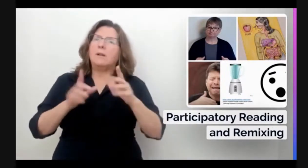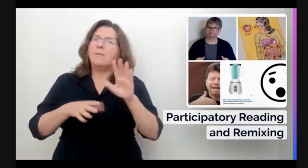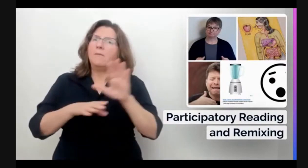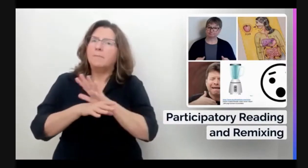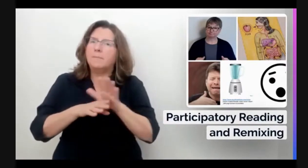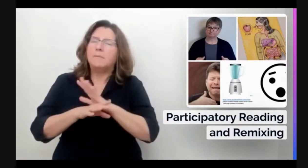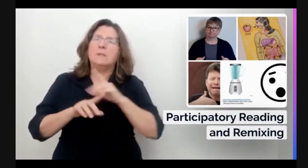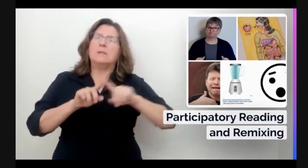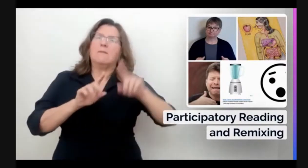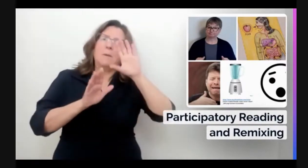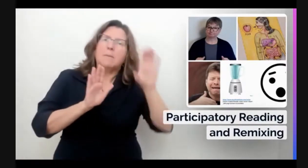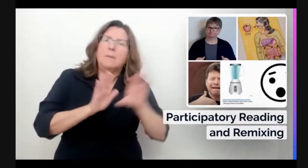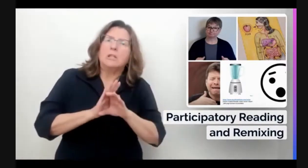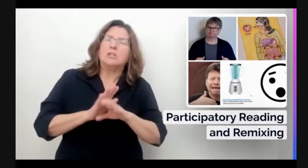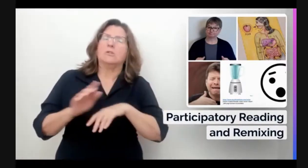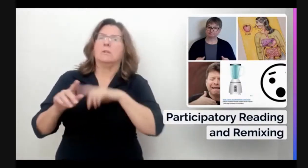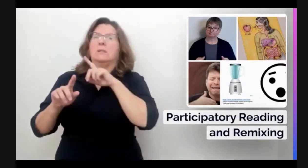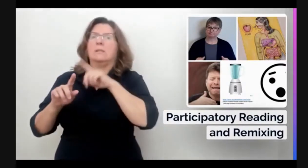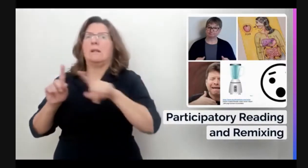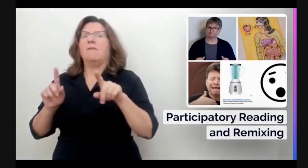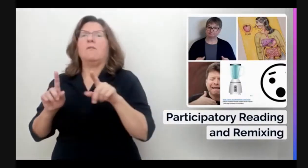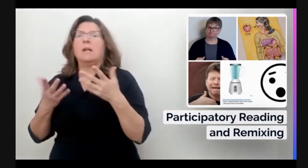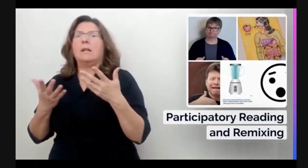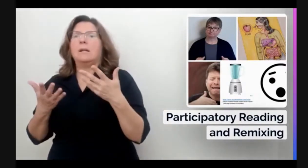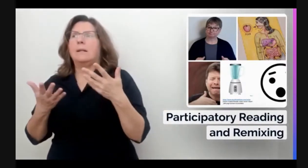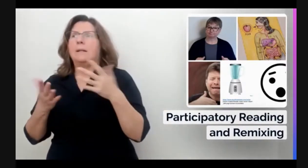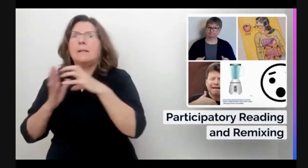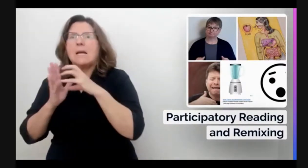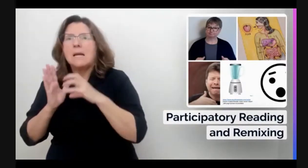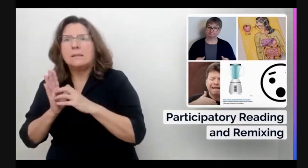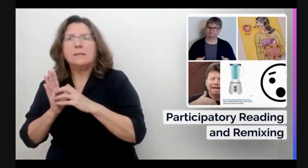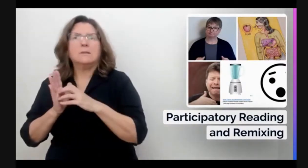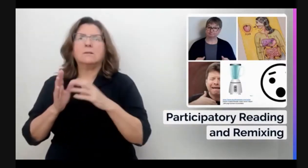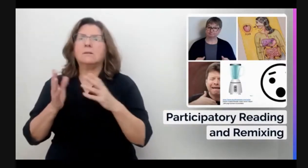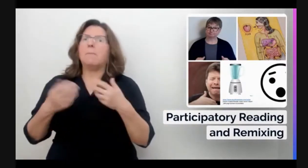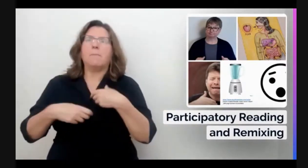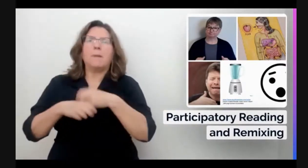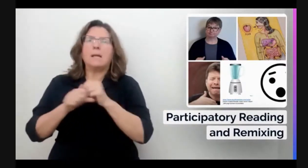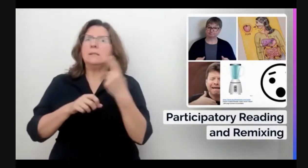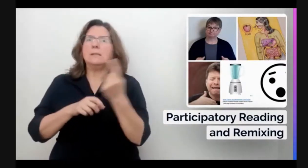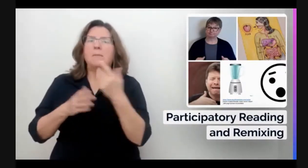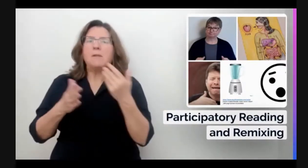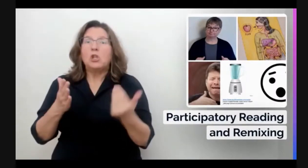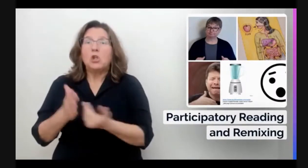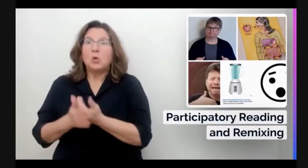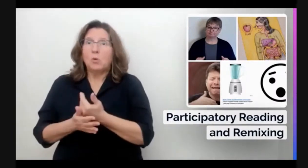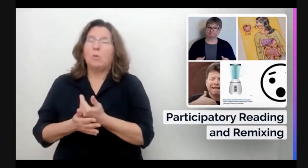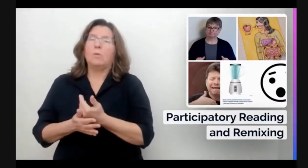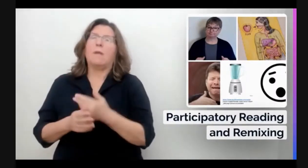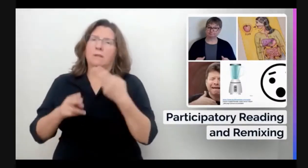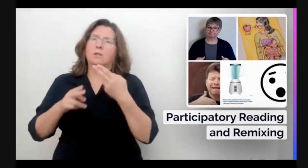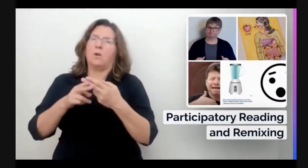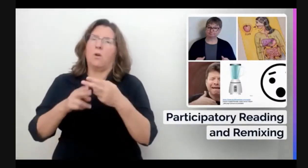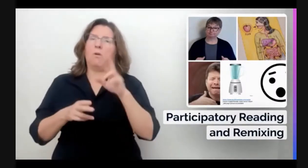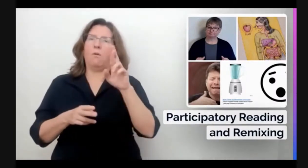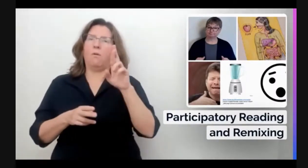They pick and choose among stories, movies, or other materials to create something